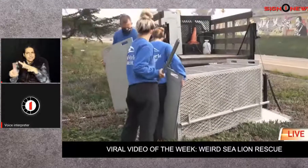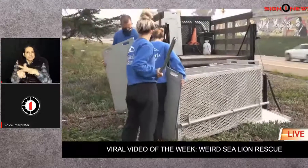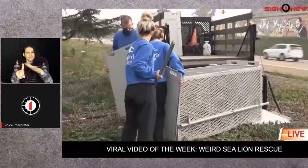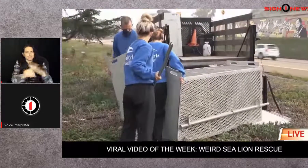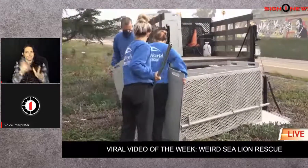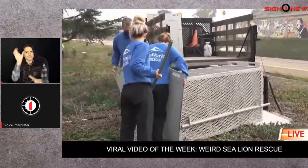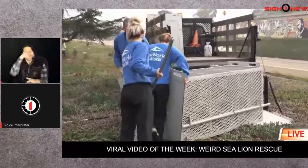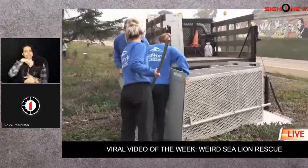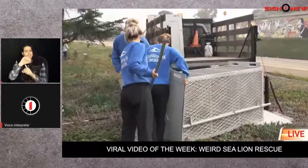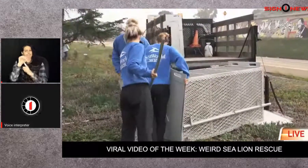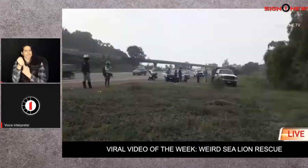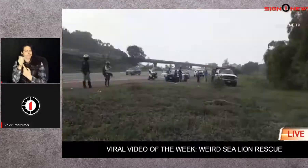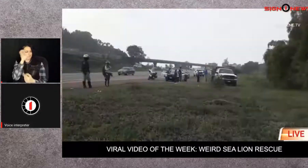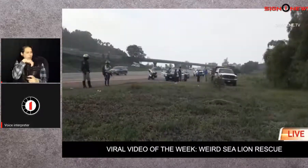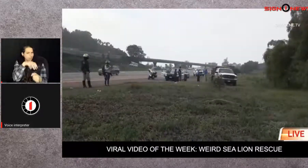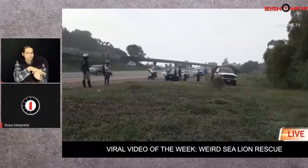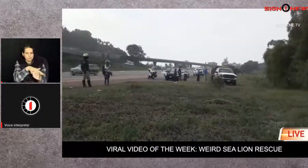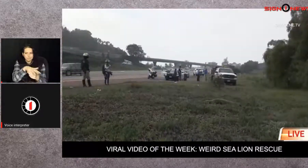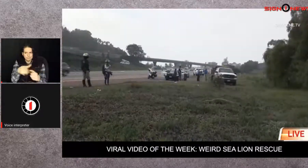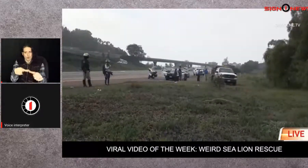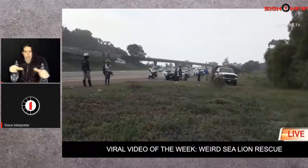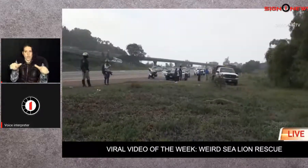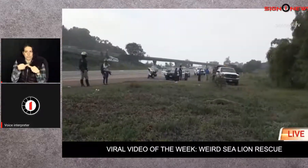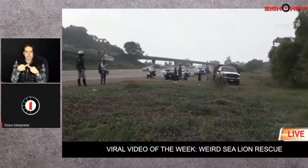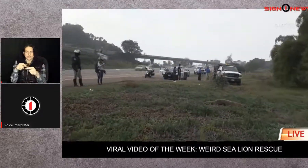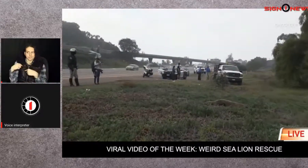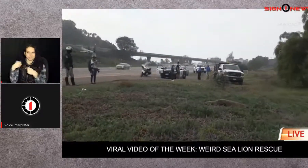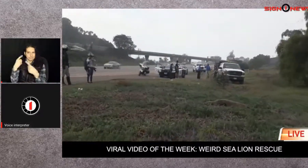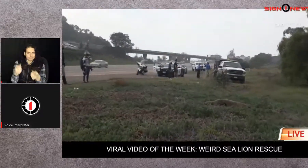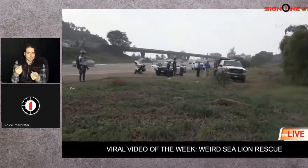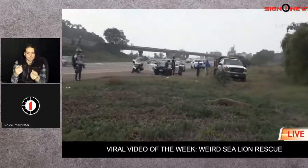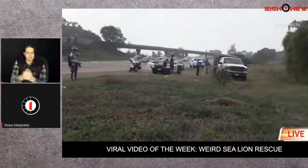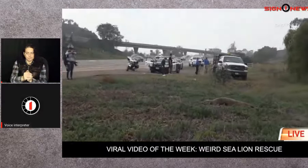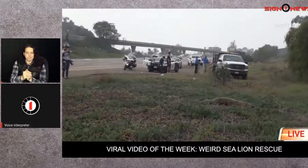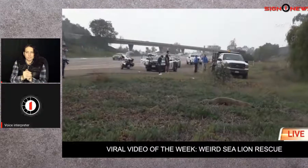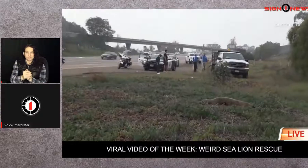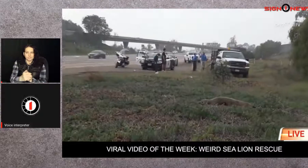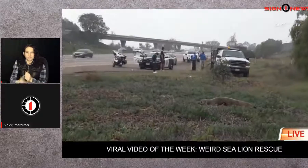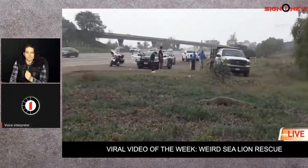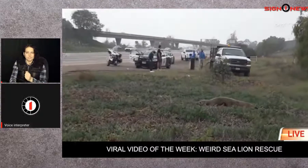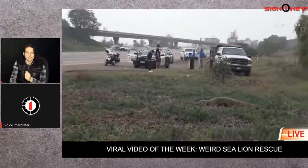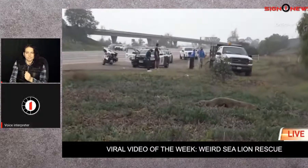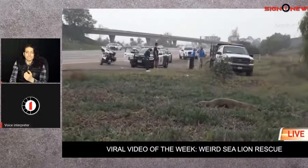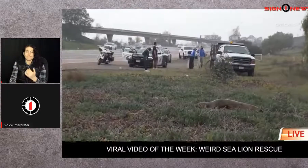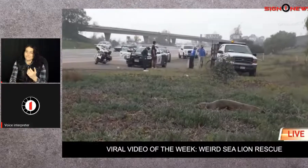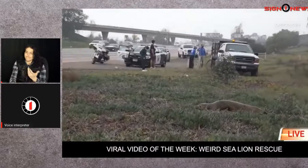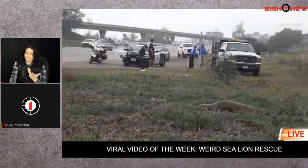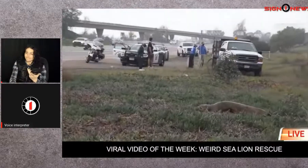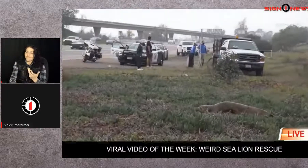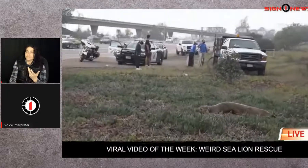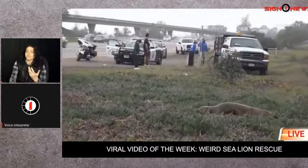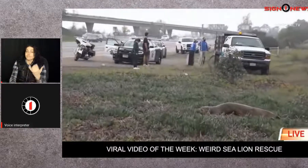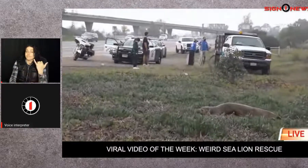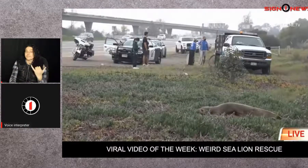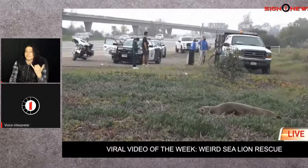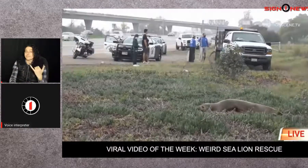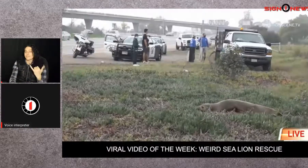Officials say the sea lion has been showing up in odd situations and locations since then.